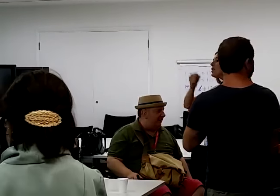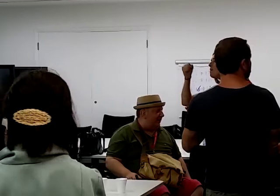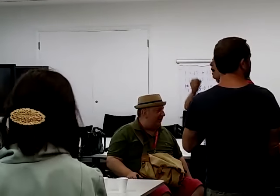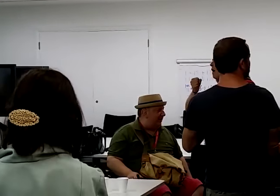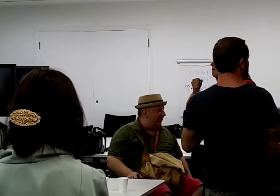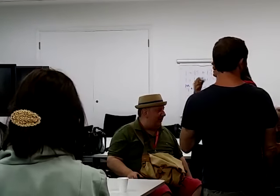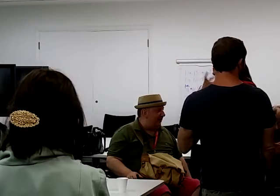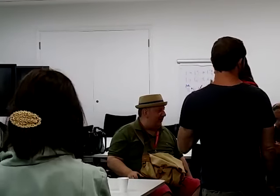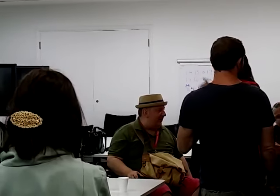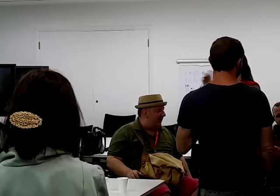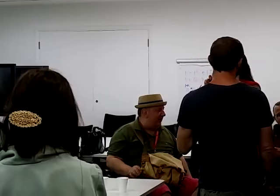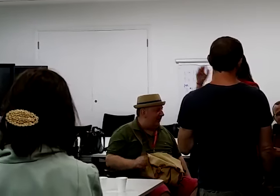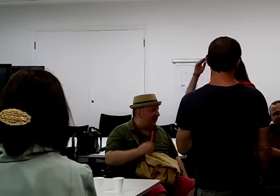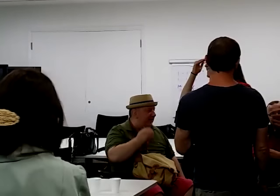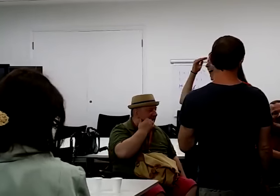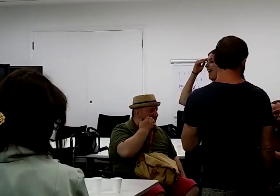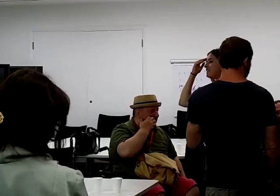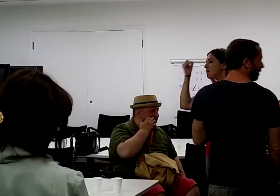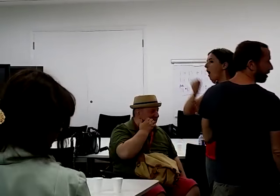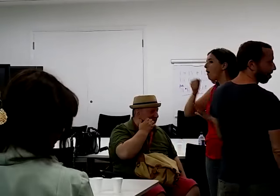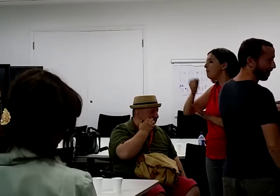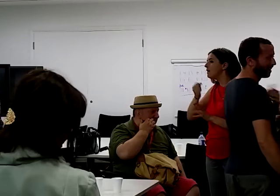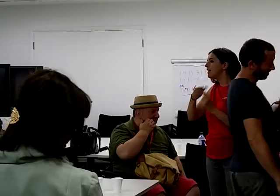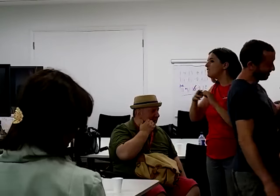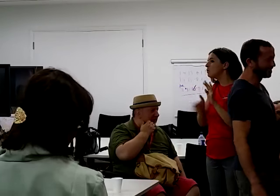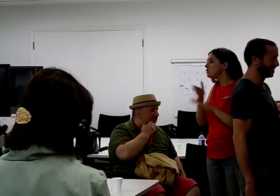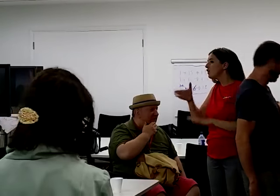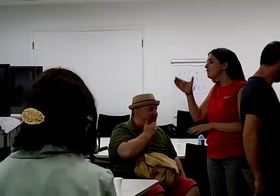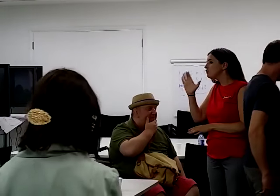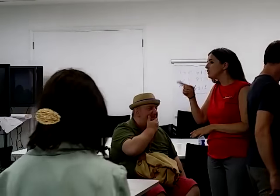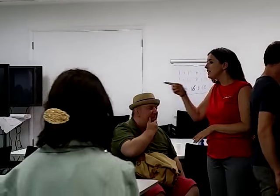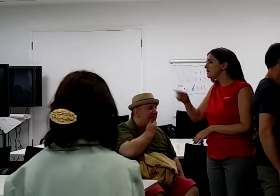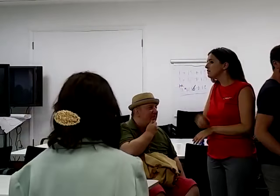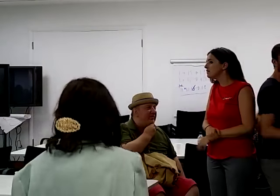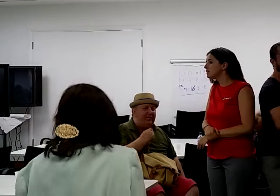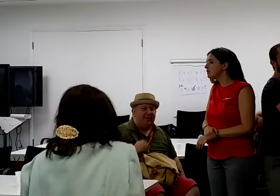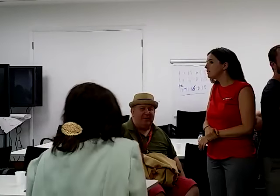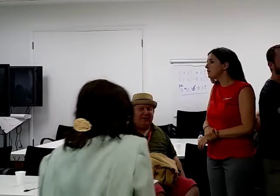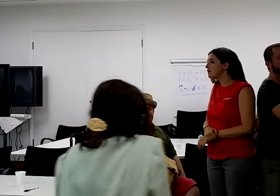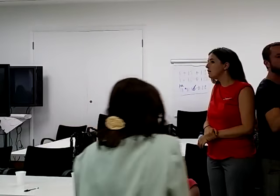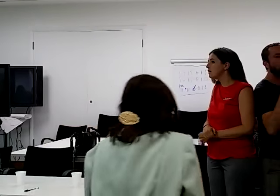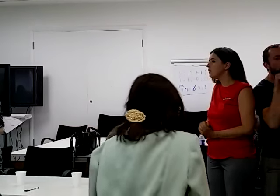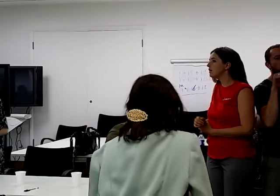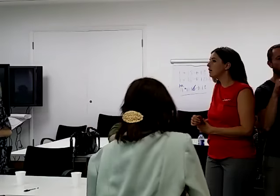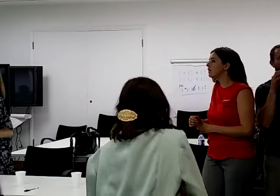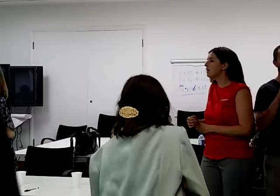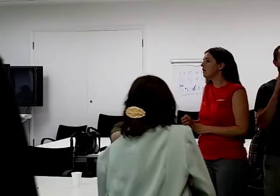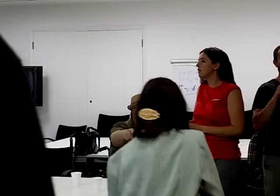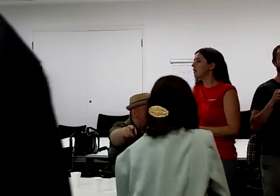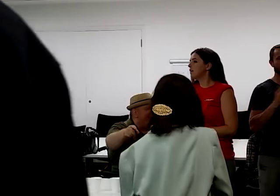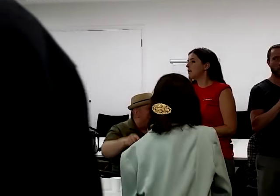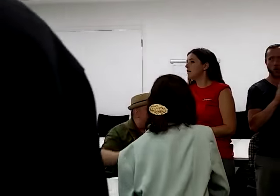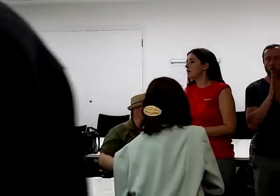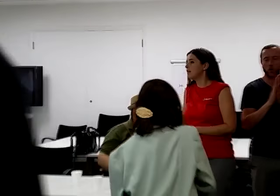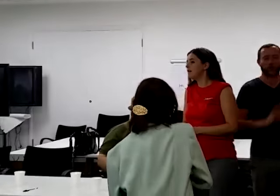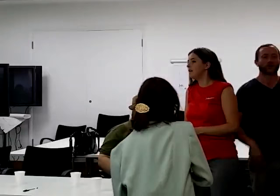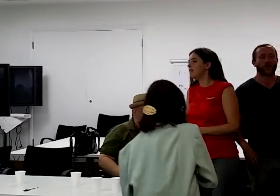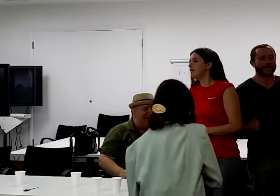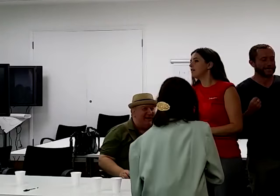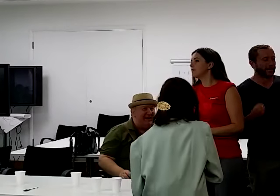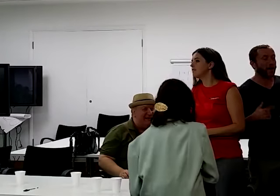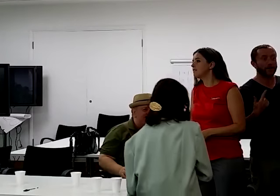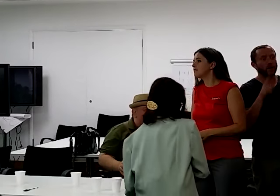Okay, so that's it. I'm hoping that somebody managed to live stream that one, or somebody made a recording because I wouldn't want to see it.